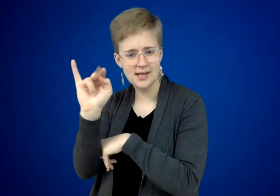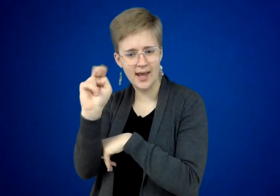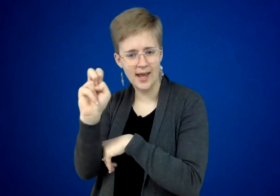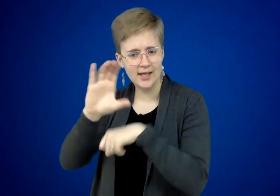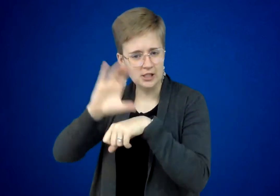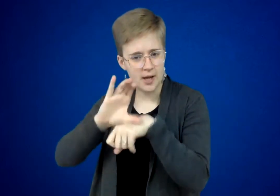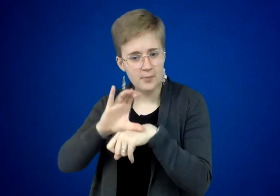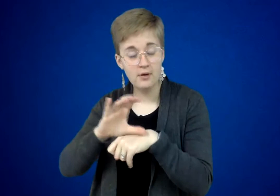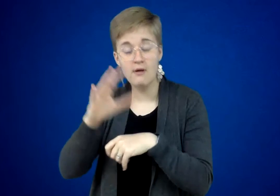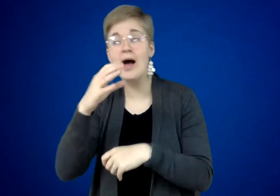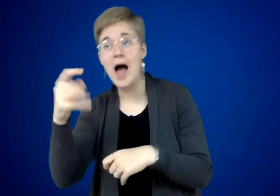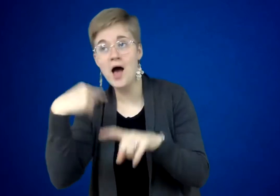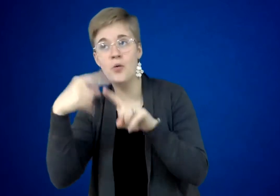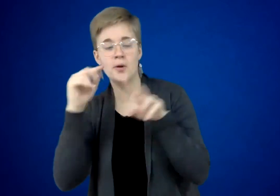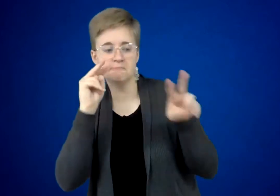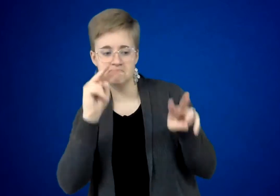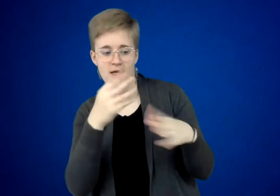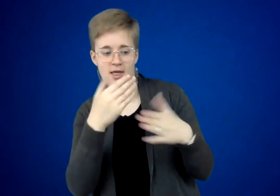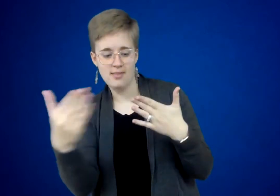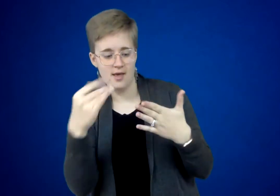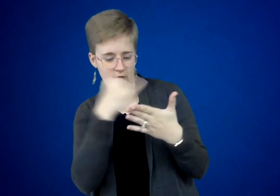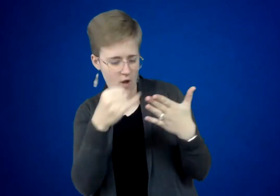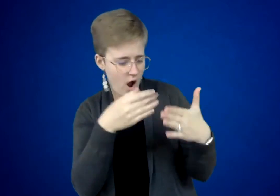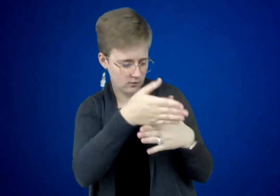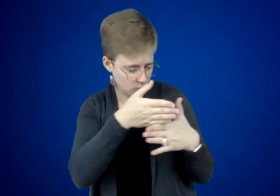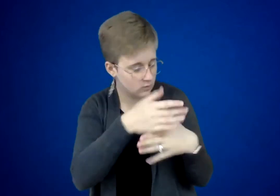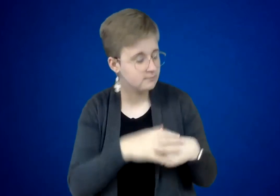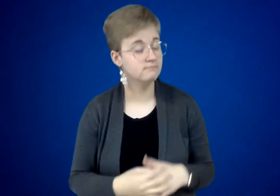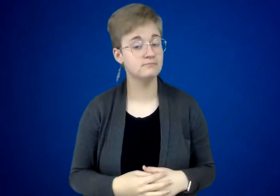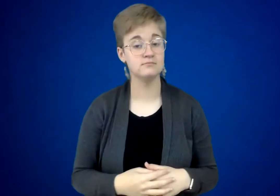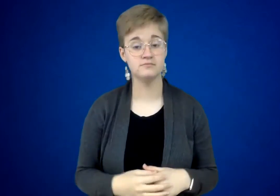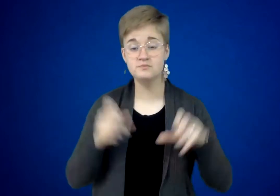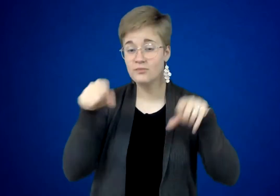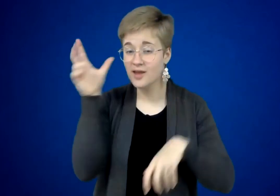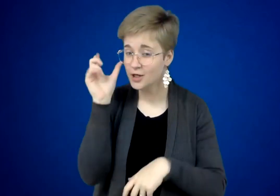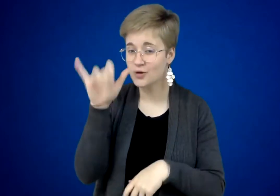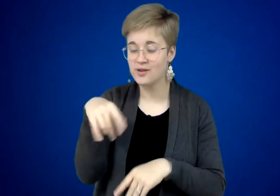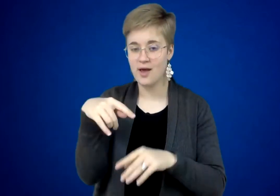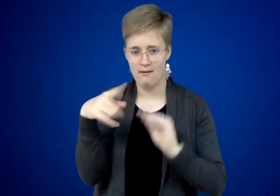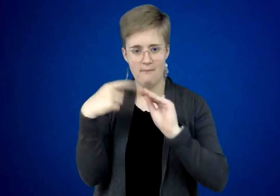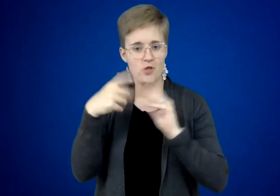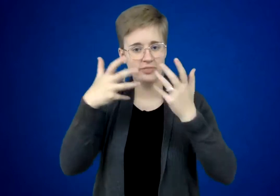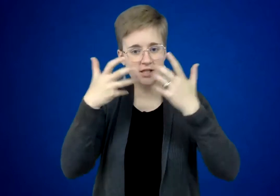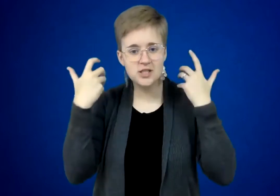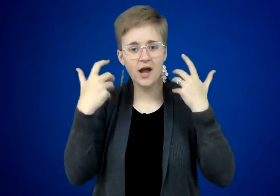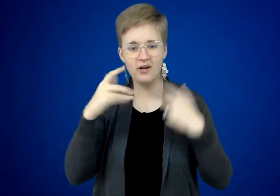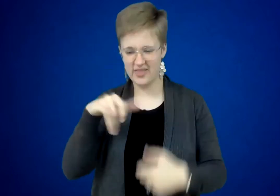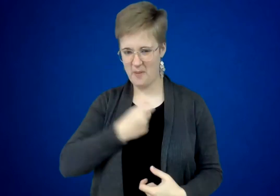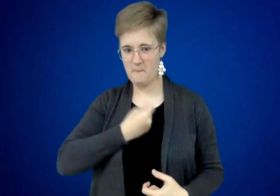wood. It was there when she said the poem about the tiger burning bright. And it was there when she